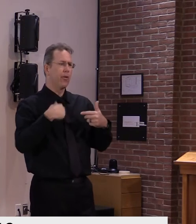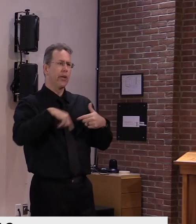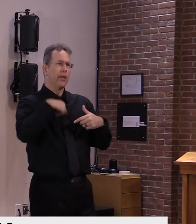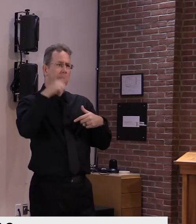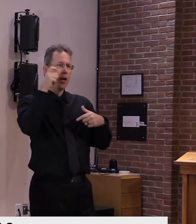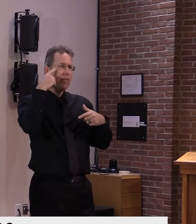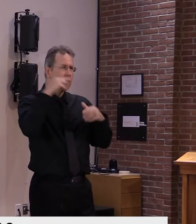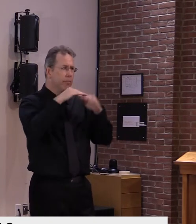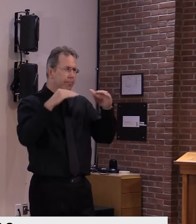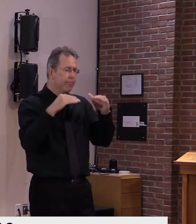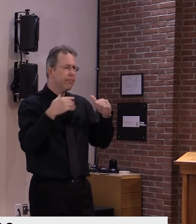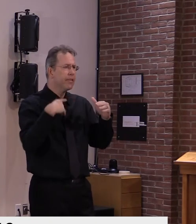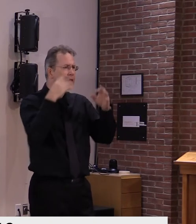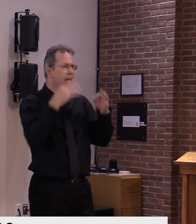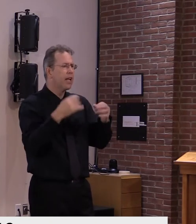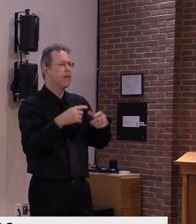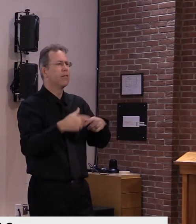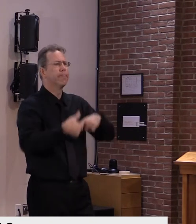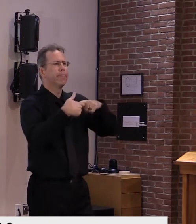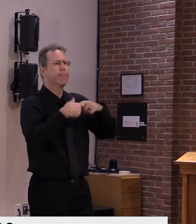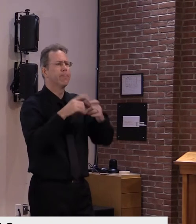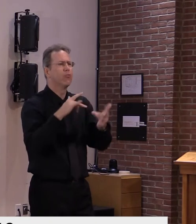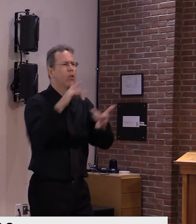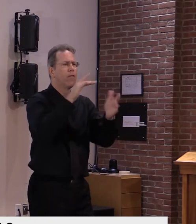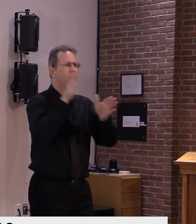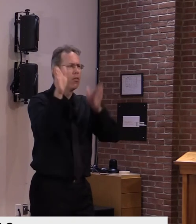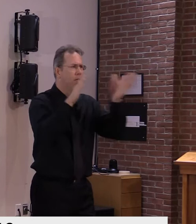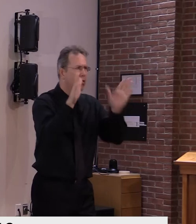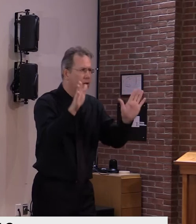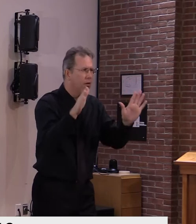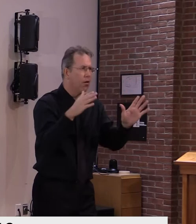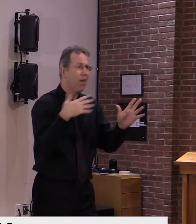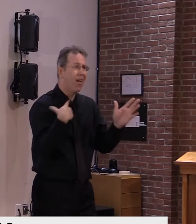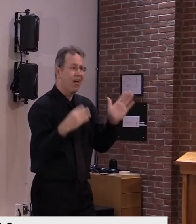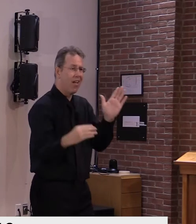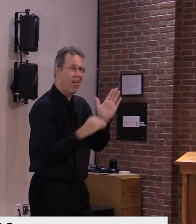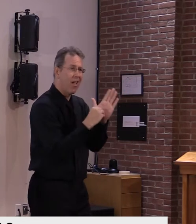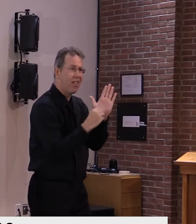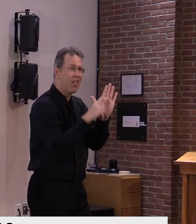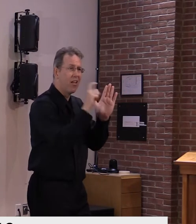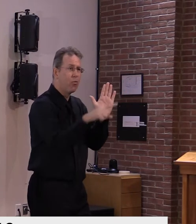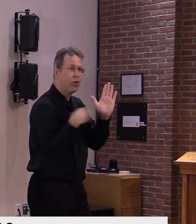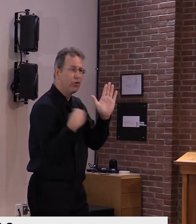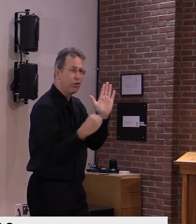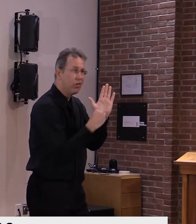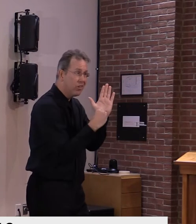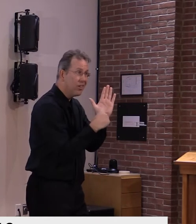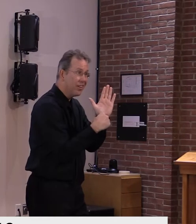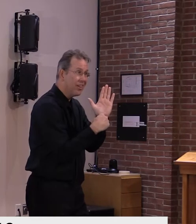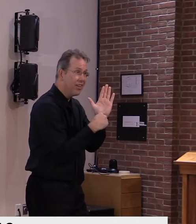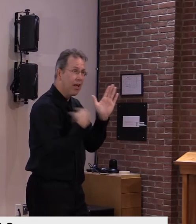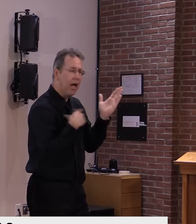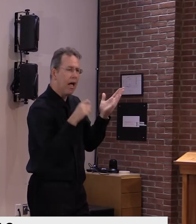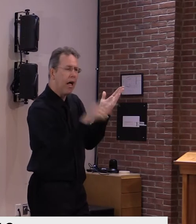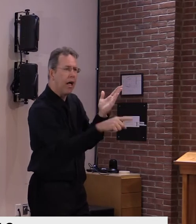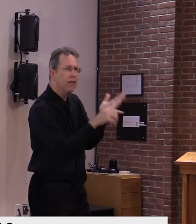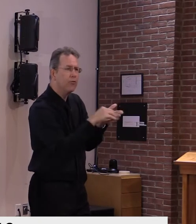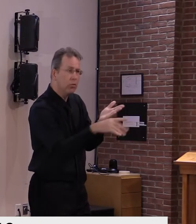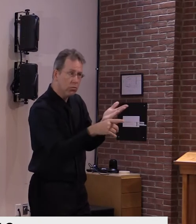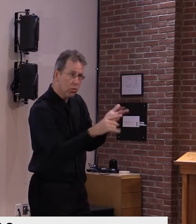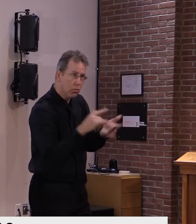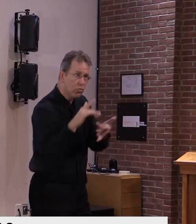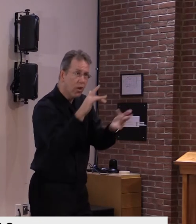to that health check: have you traveled out of state? That was on the form as well. When